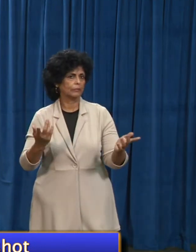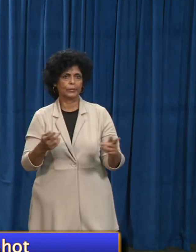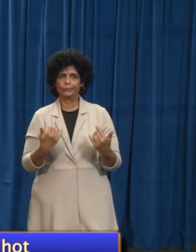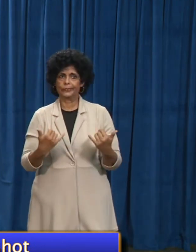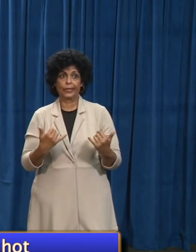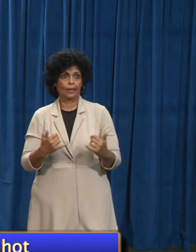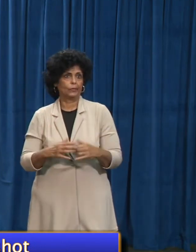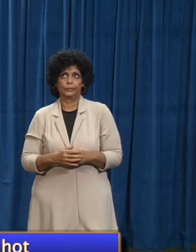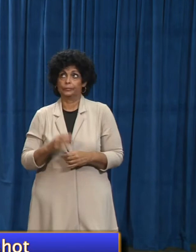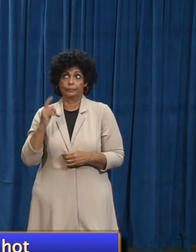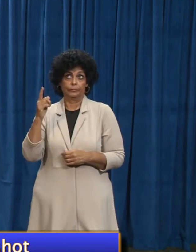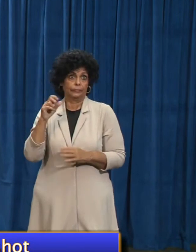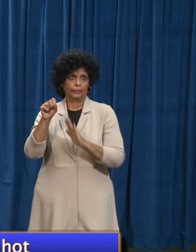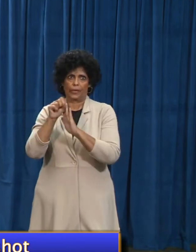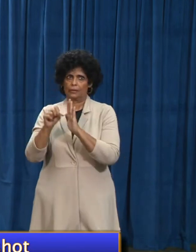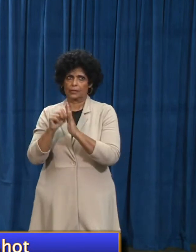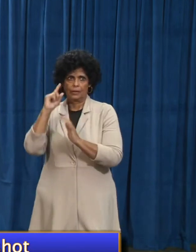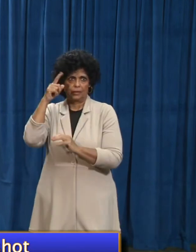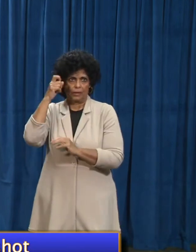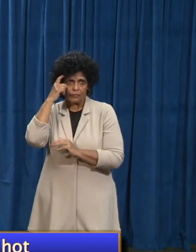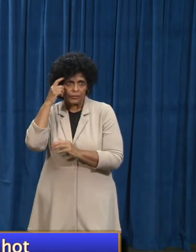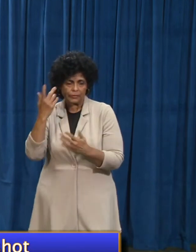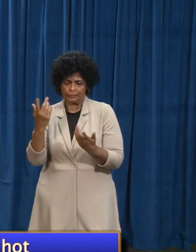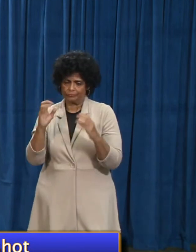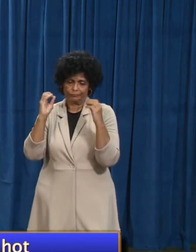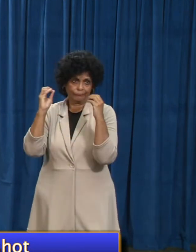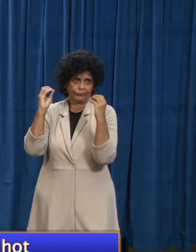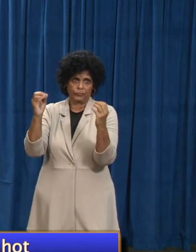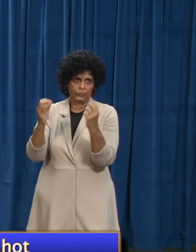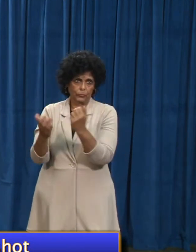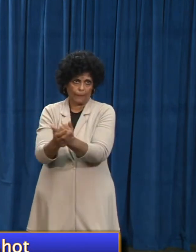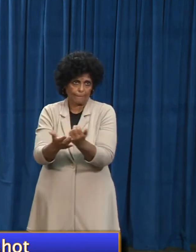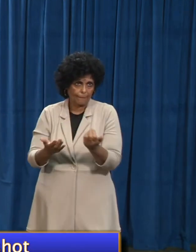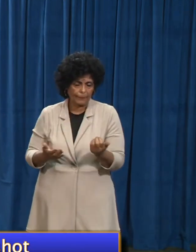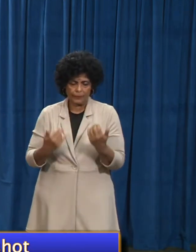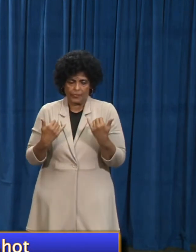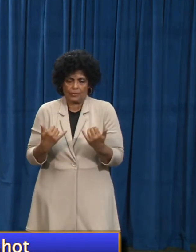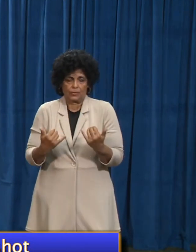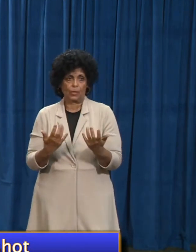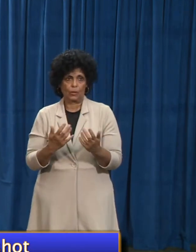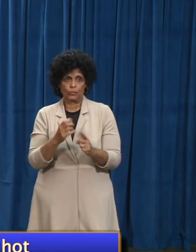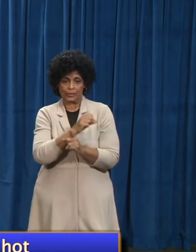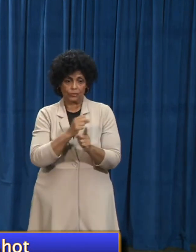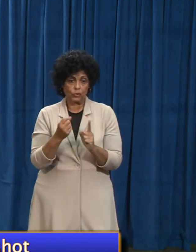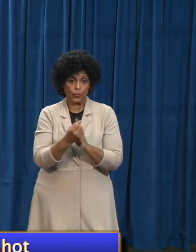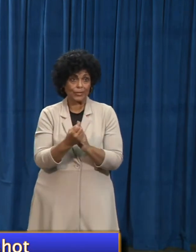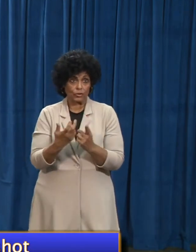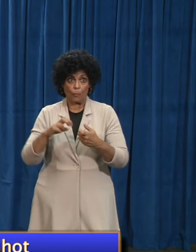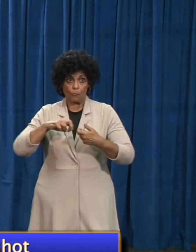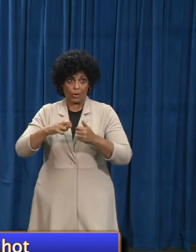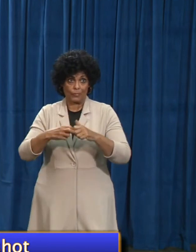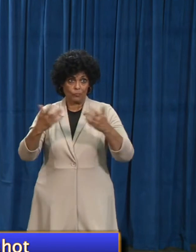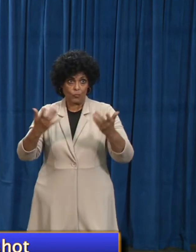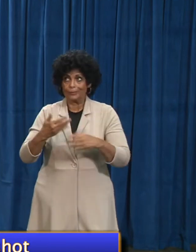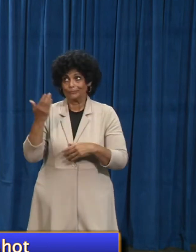state of Florida in this fight, the current circumstances that we are dealing with, is the state.